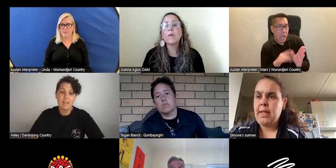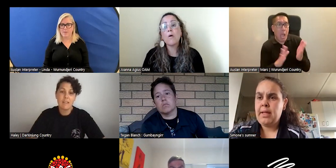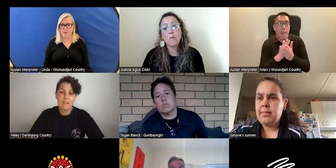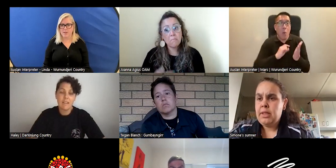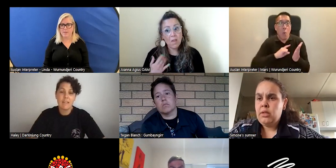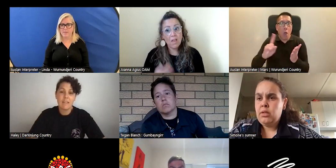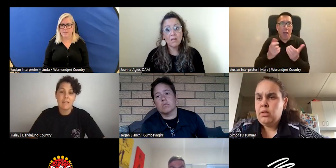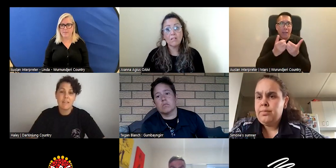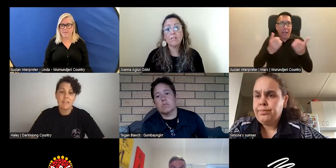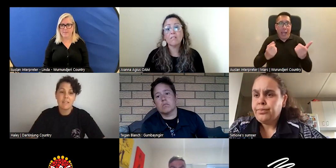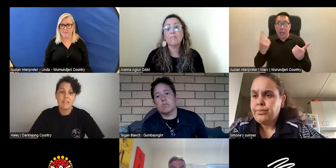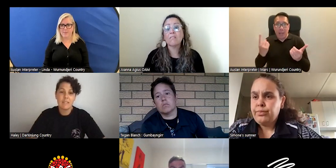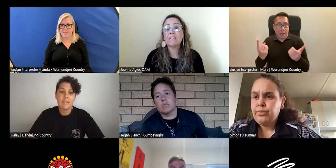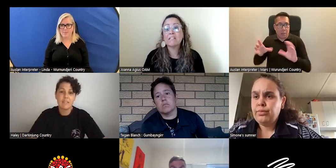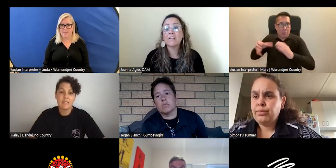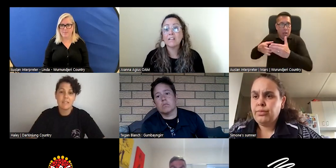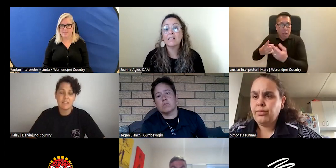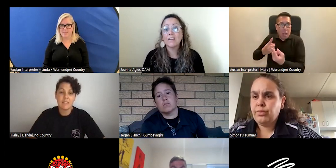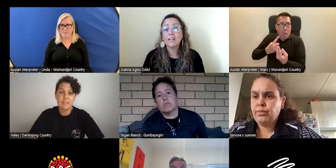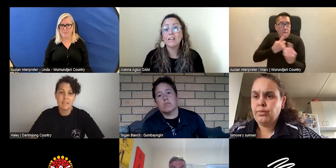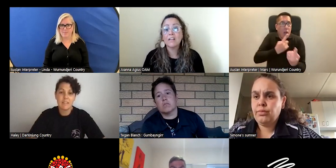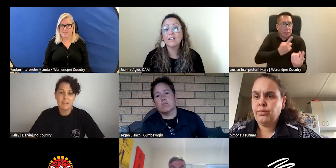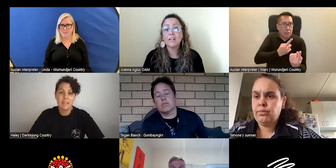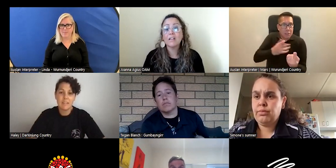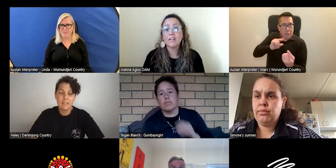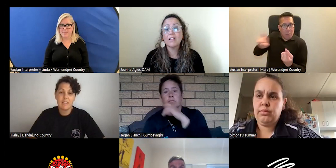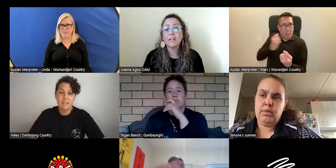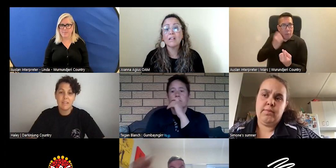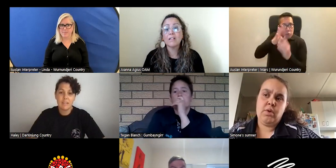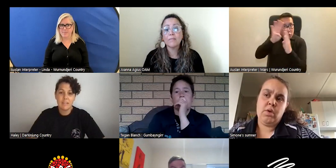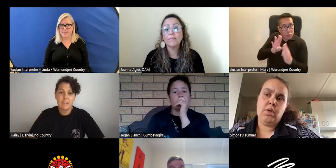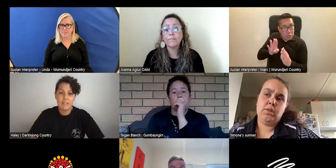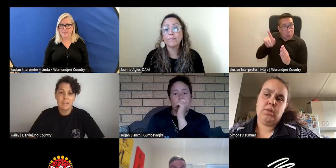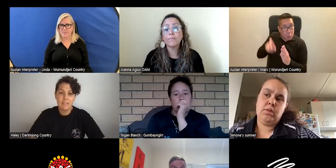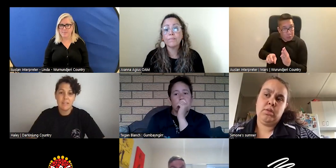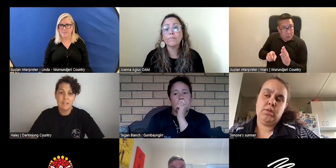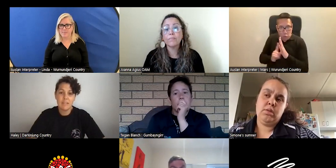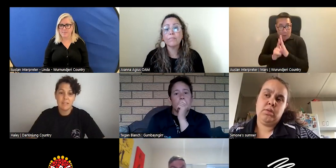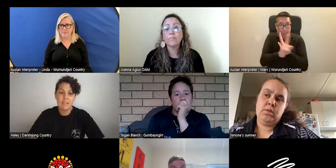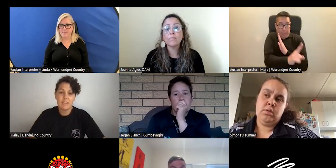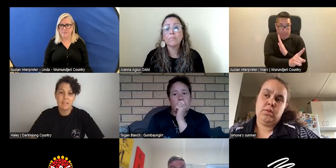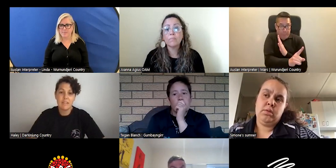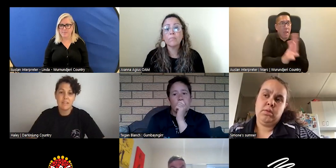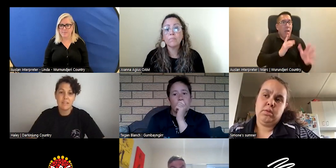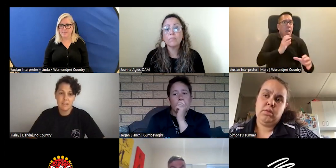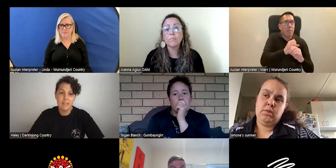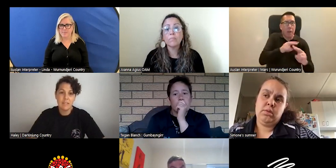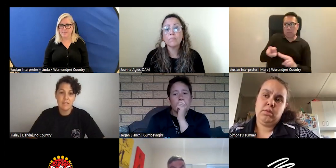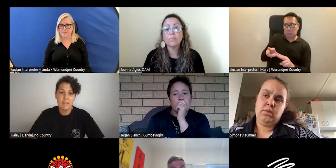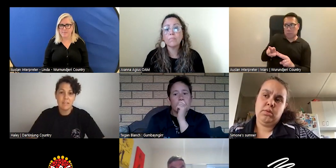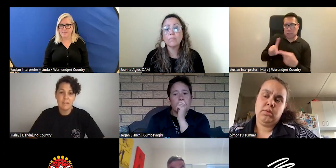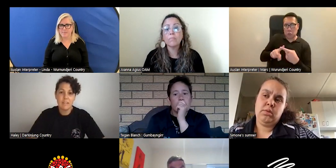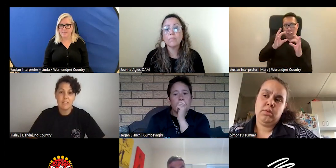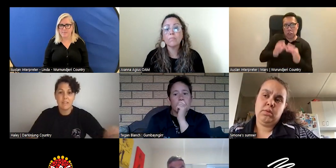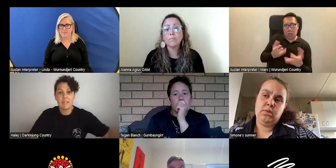advice from an Aboriginal and Torres Strait Islander representative, and then the Parliament still decides on how to respond to